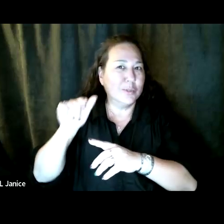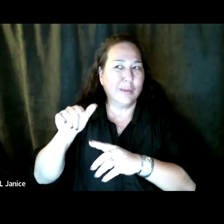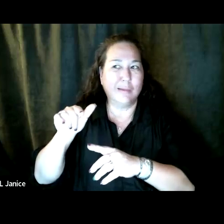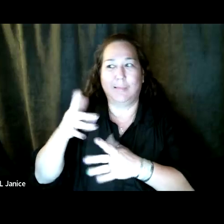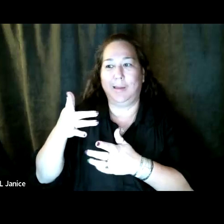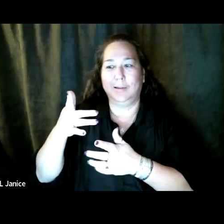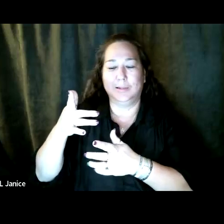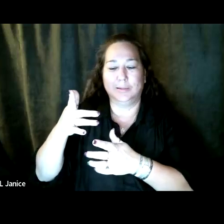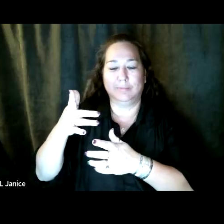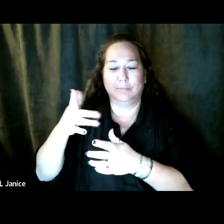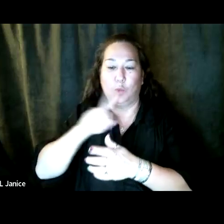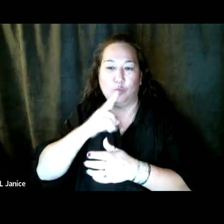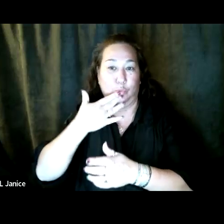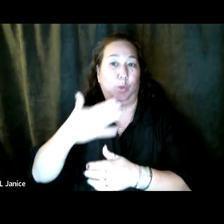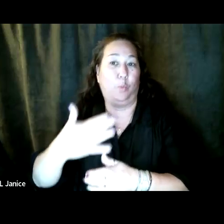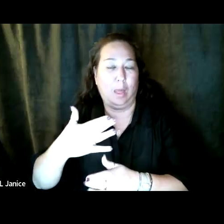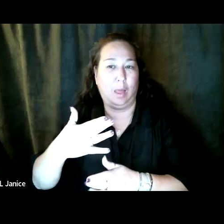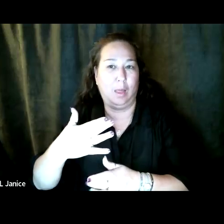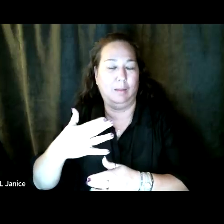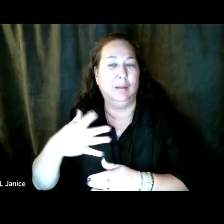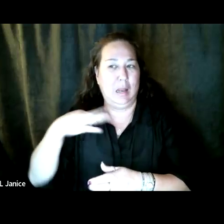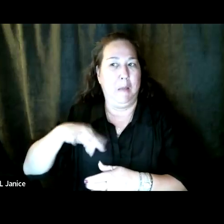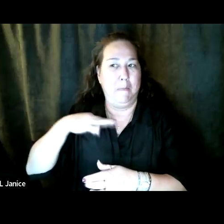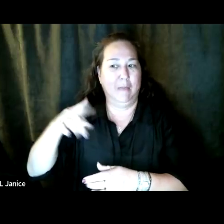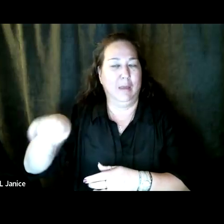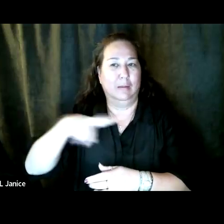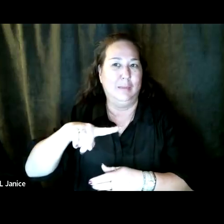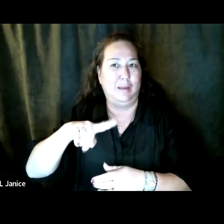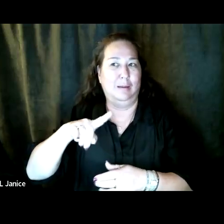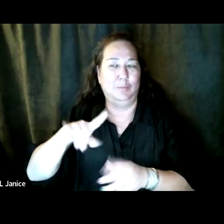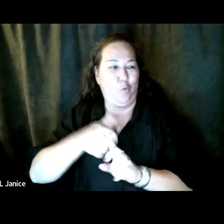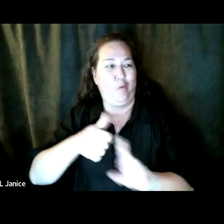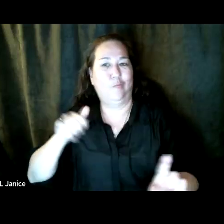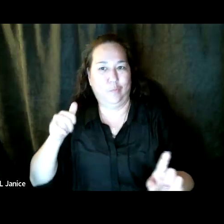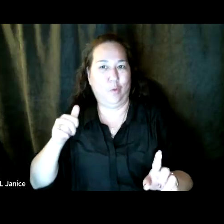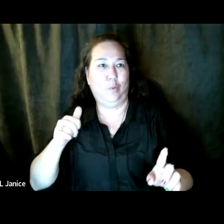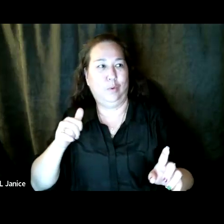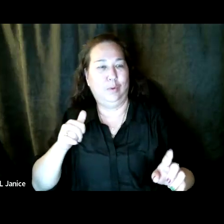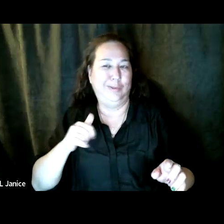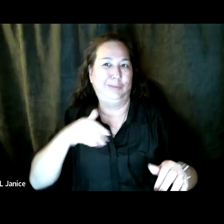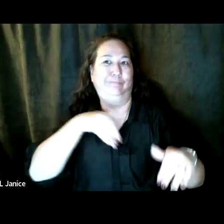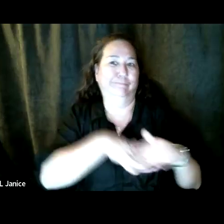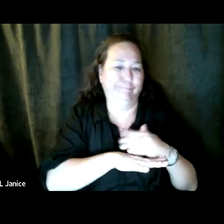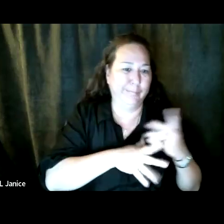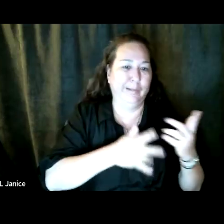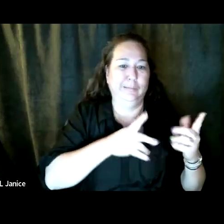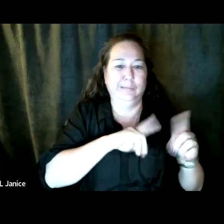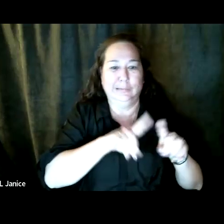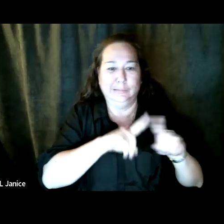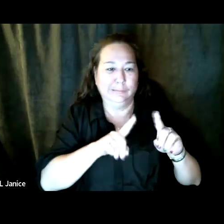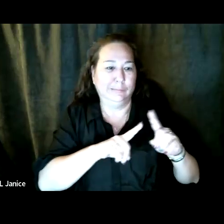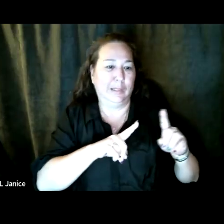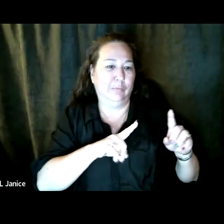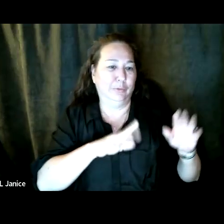by using this time, by using this space. Creo firmemente y profundamente que este